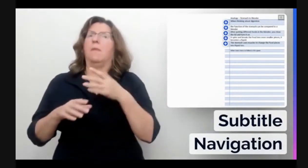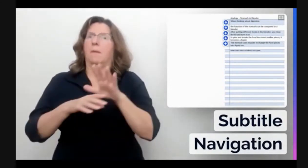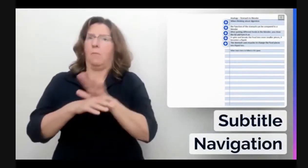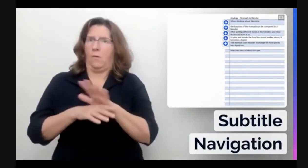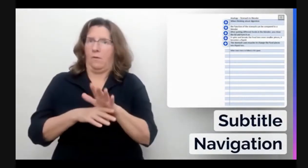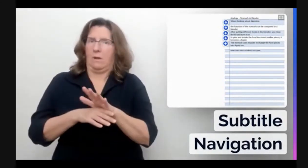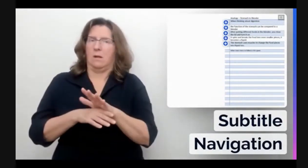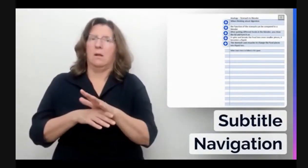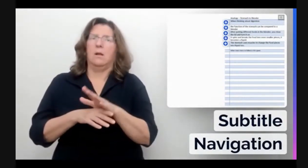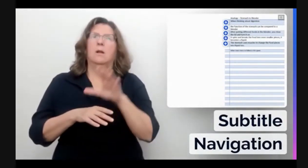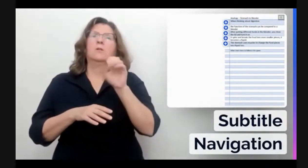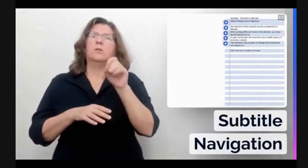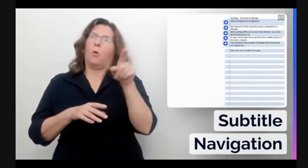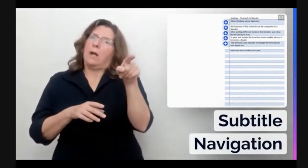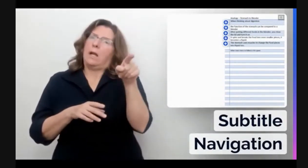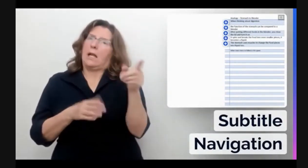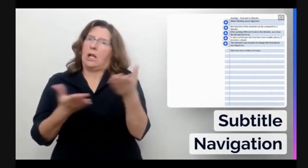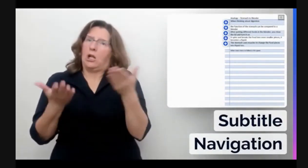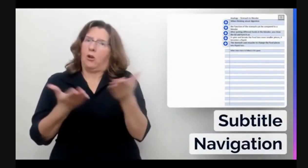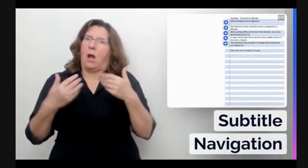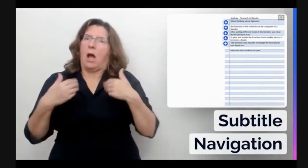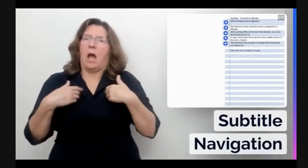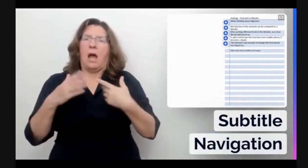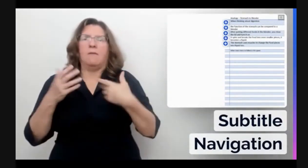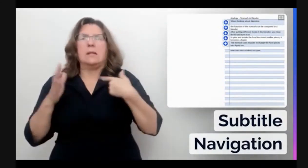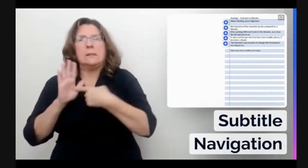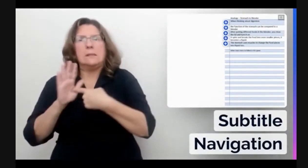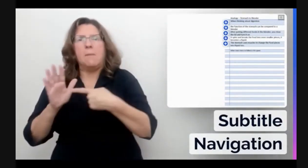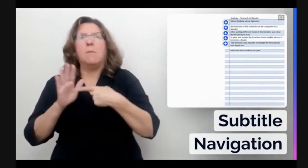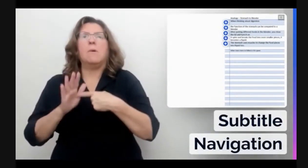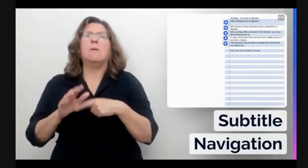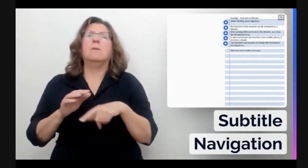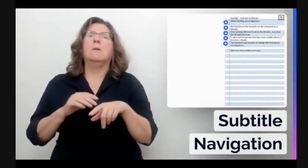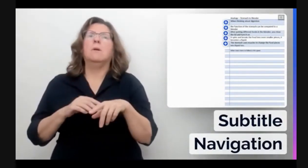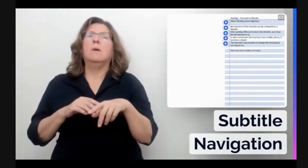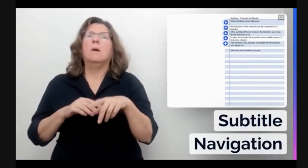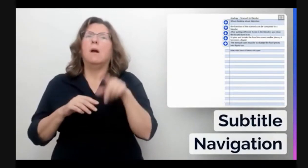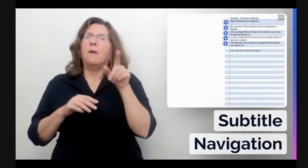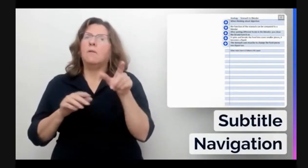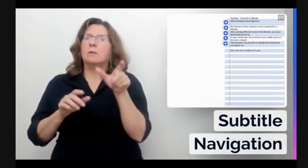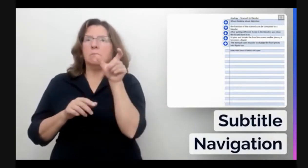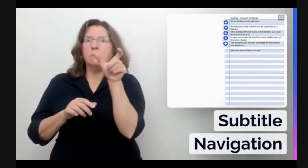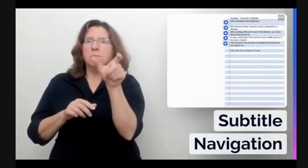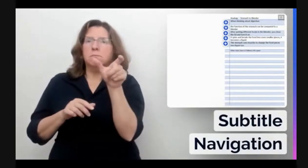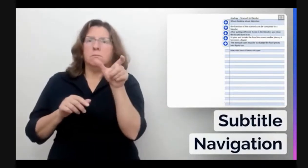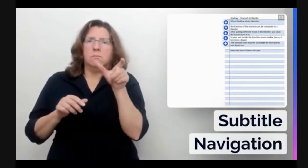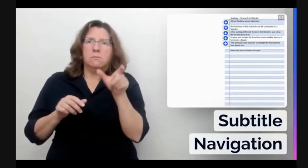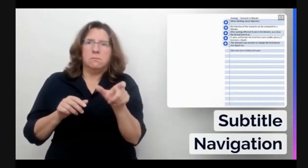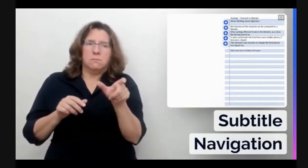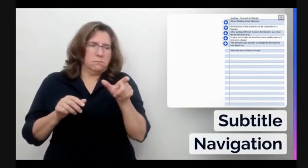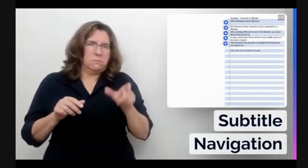Here is a list of phrases and sentences that reflect the subtitles of the video.